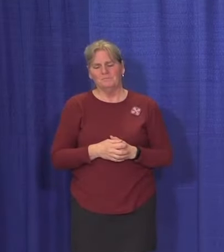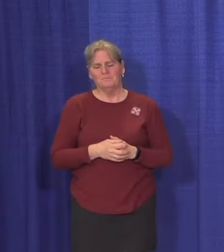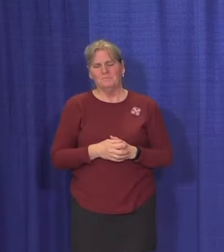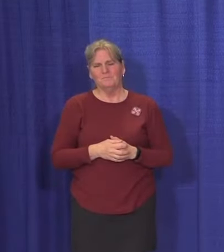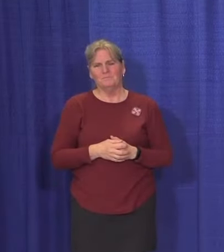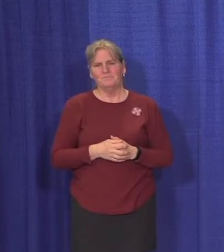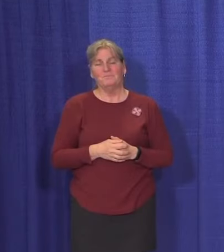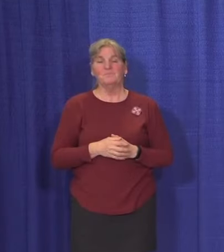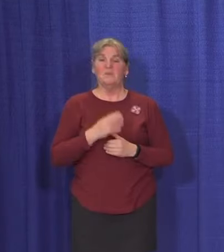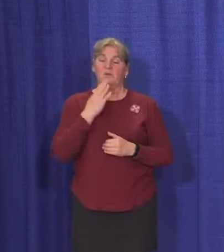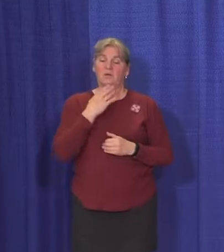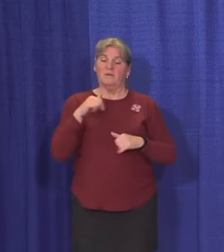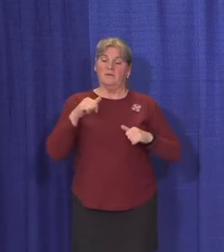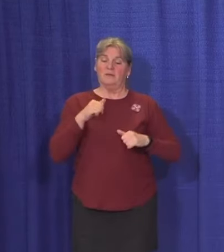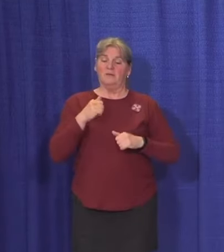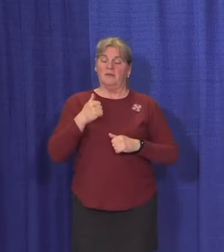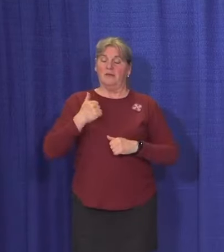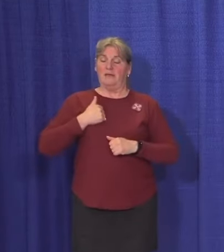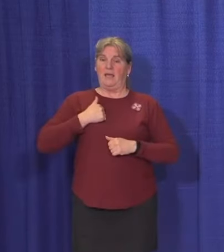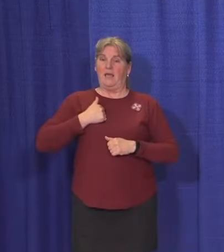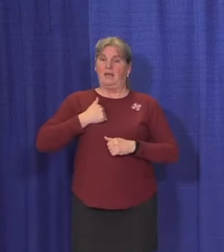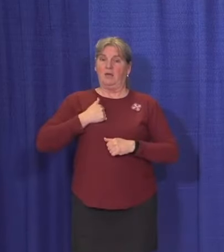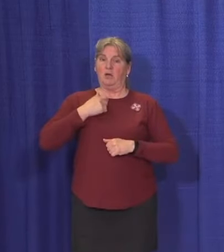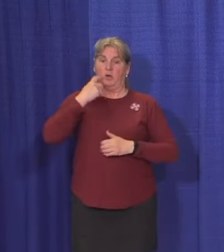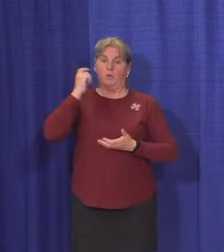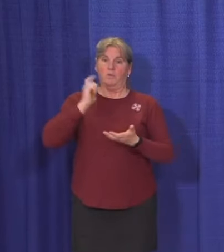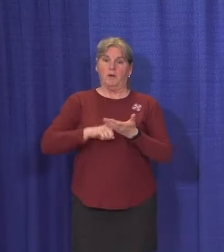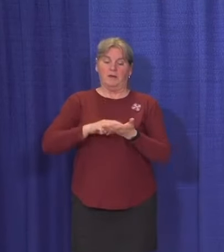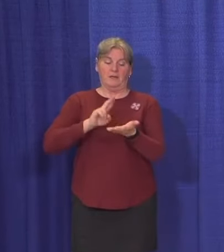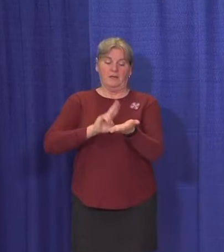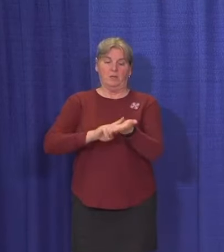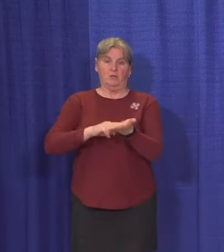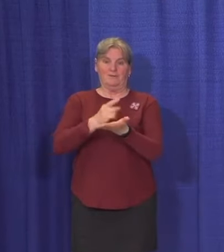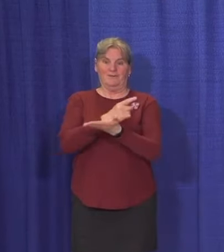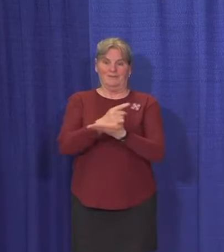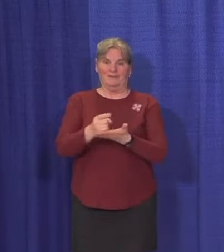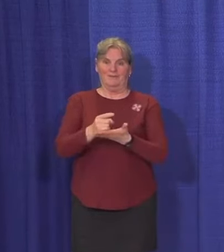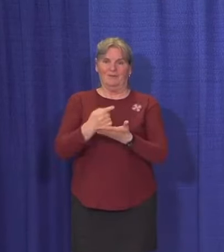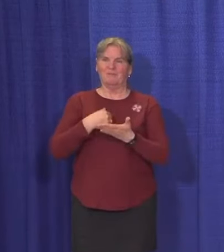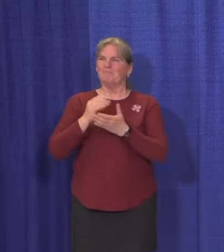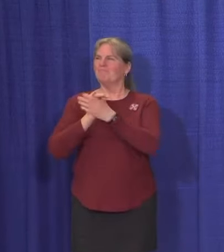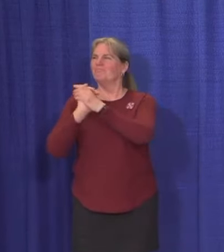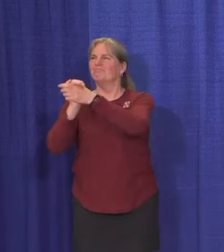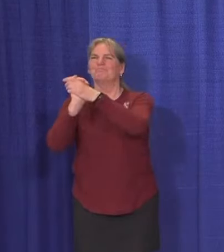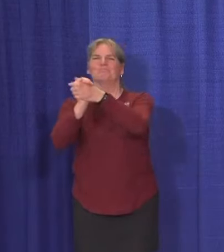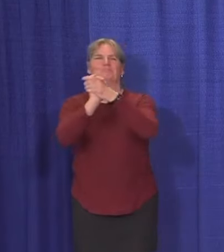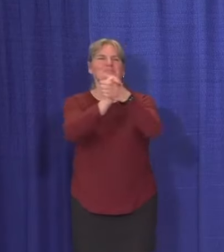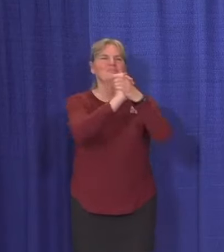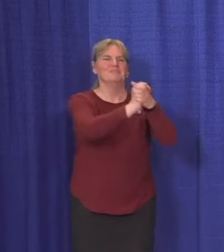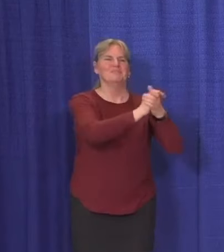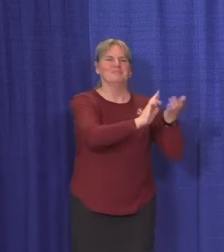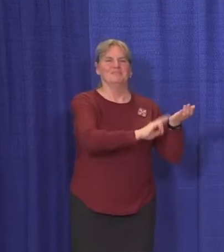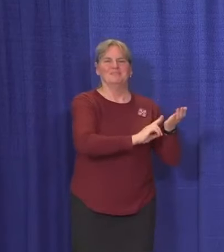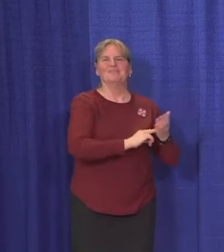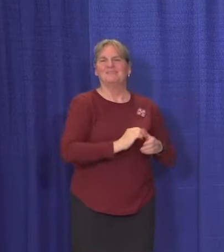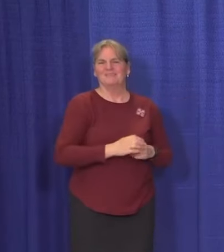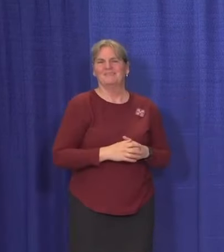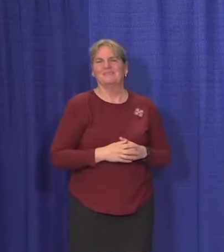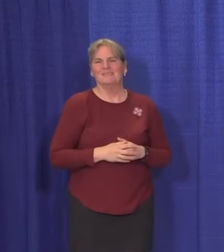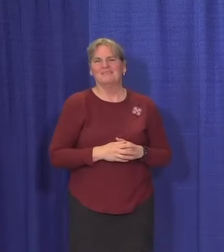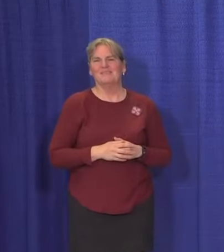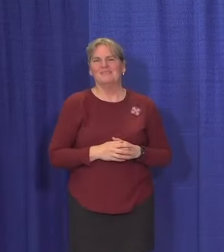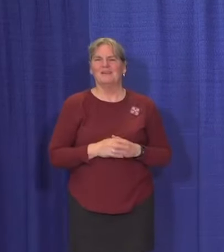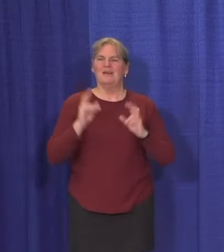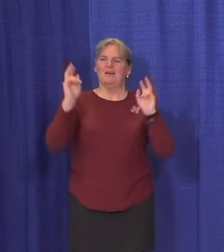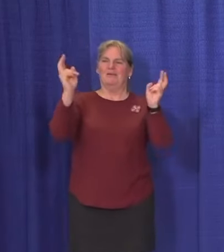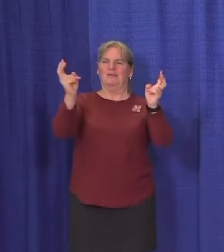And as this is National Nursing Week, I would like to add my congratulations to all nurses in Yukon. The theme